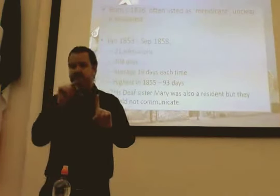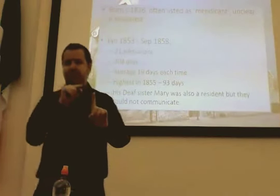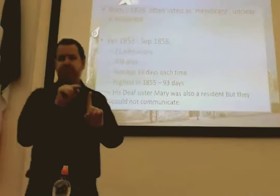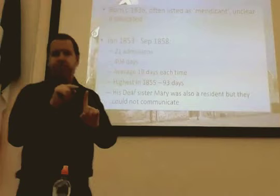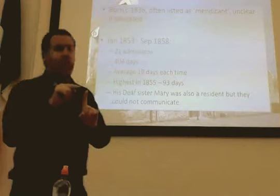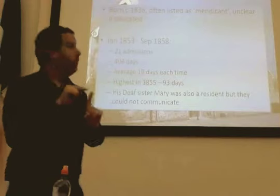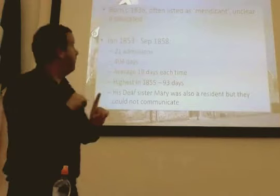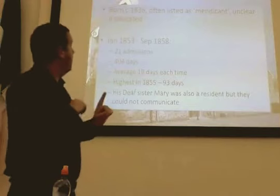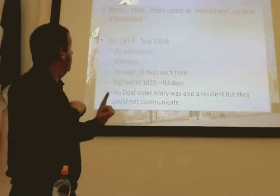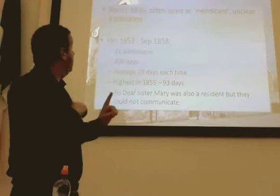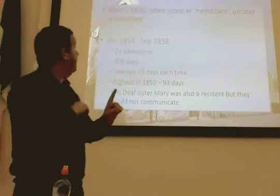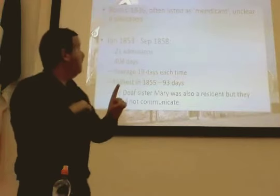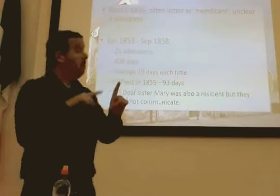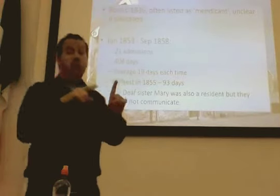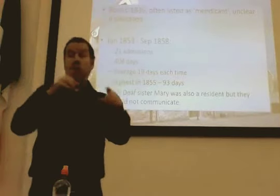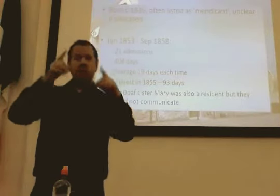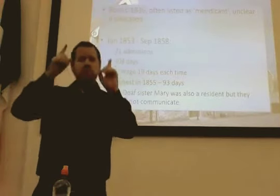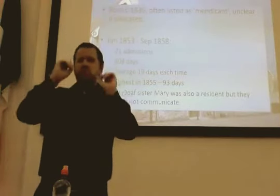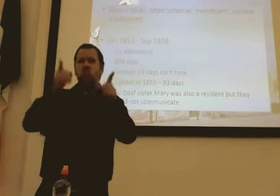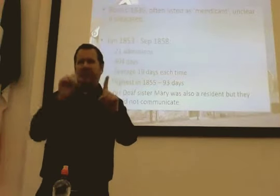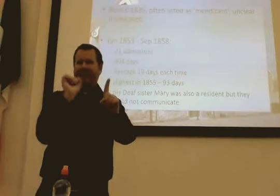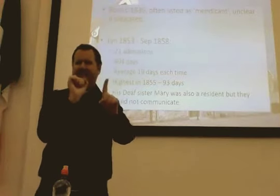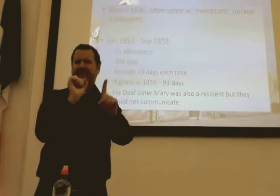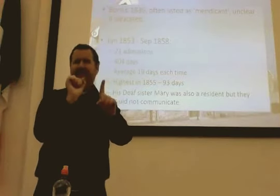So one deaf called John Riley,